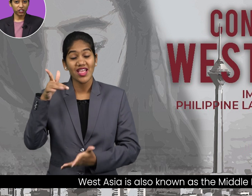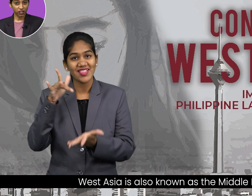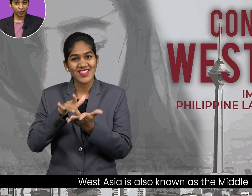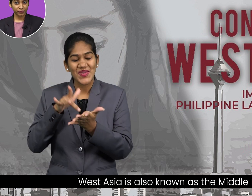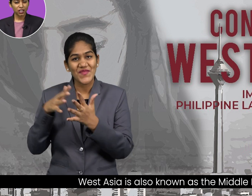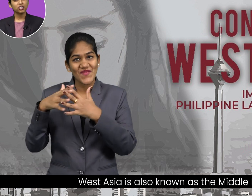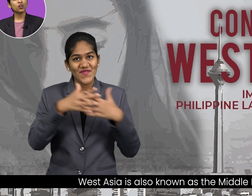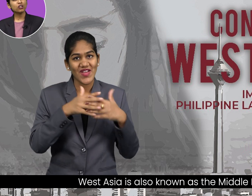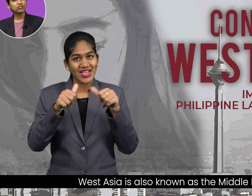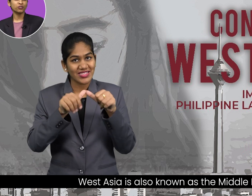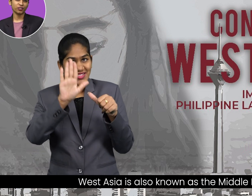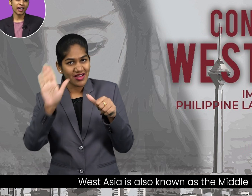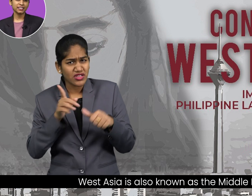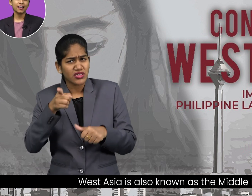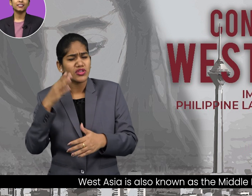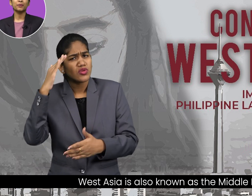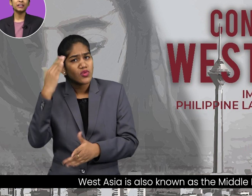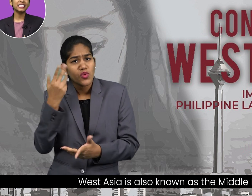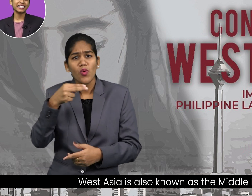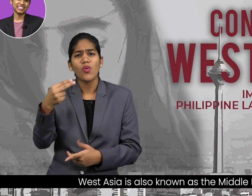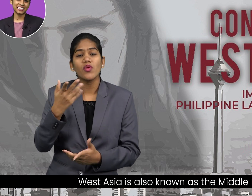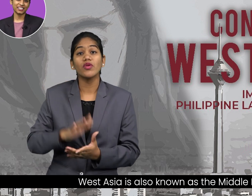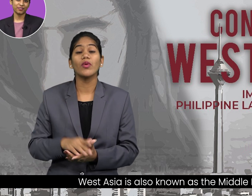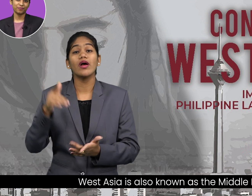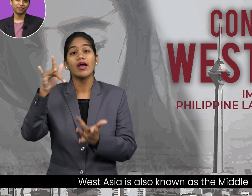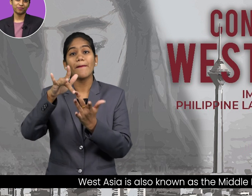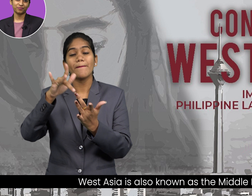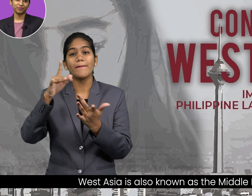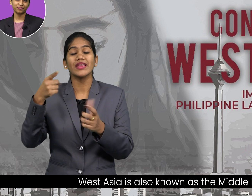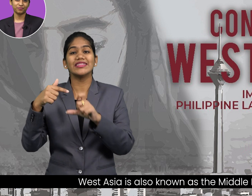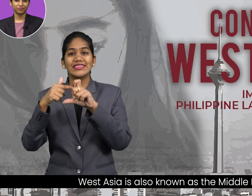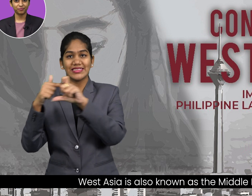West Asia is also known as the Middle East